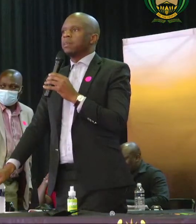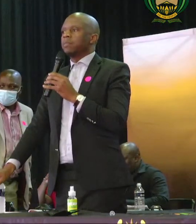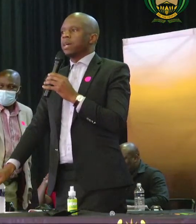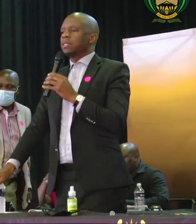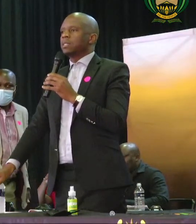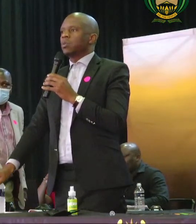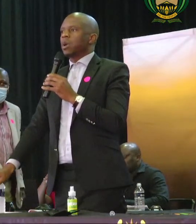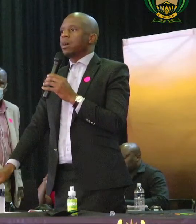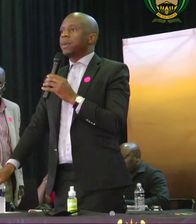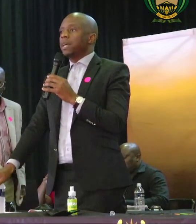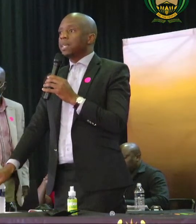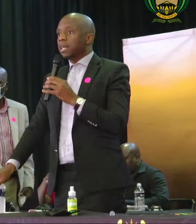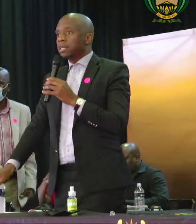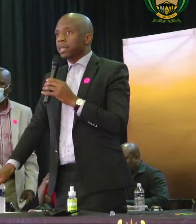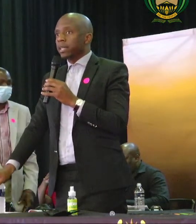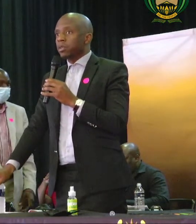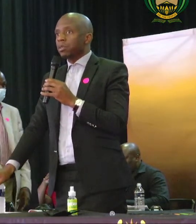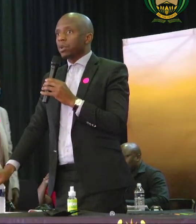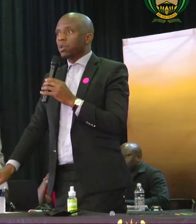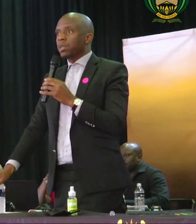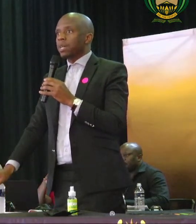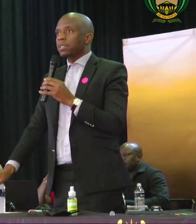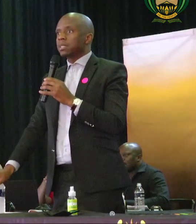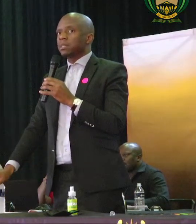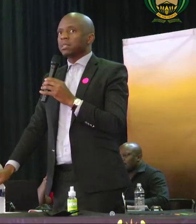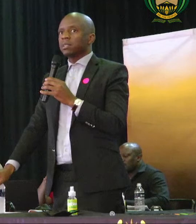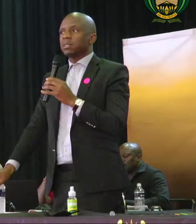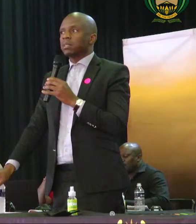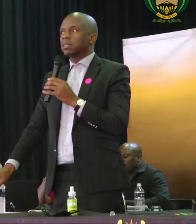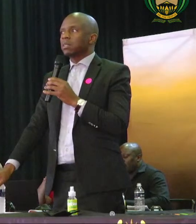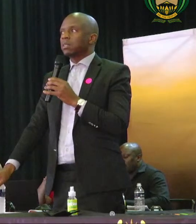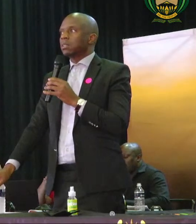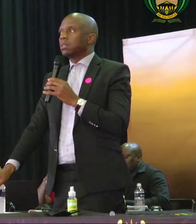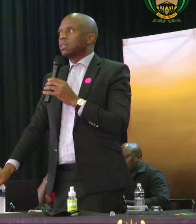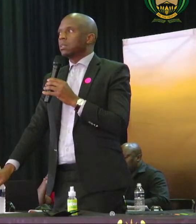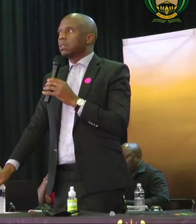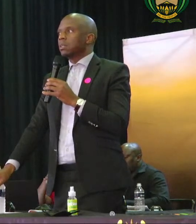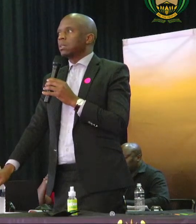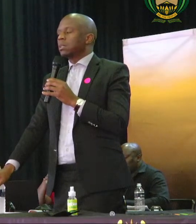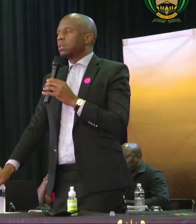Can I invite, well, I have 8 hands here that we have recognized.